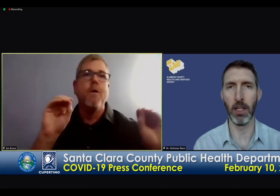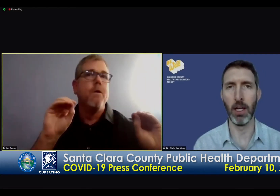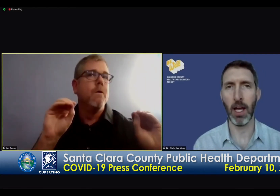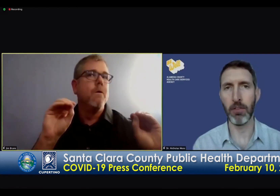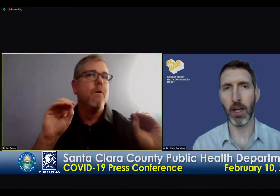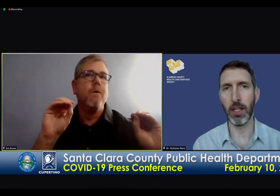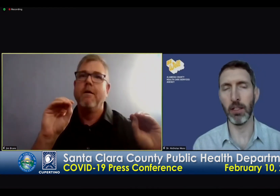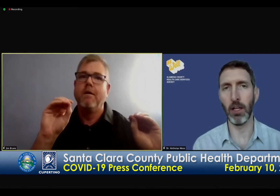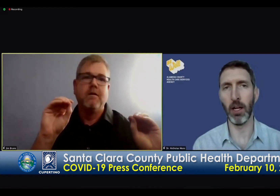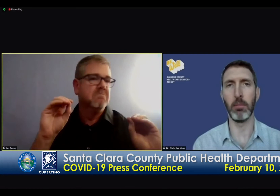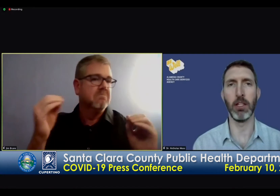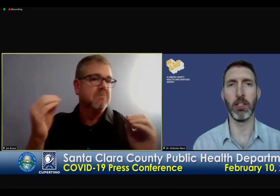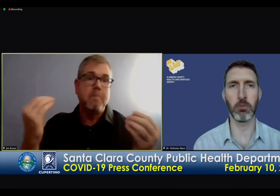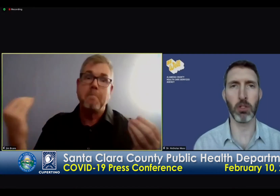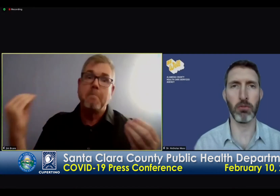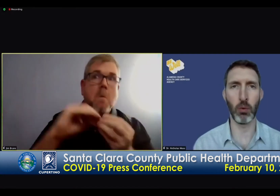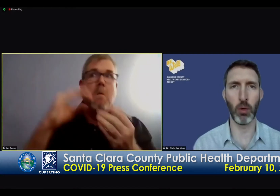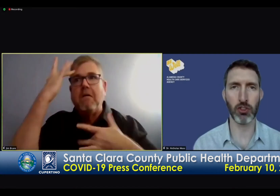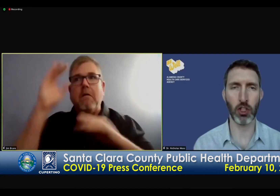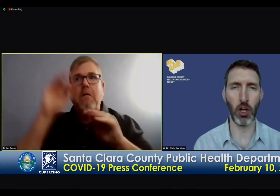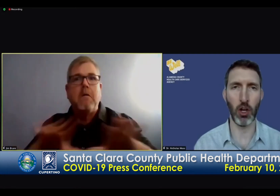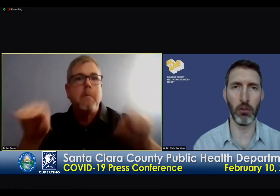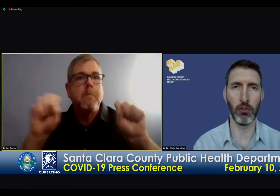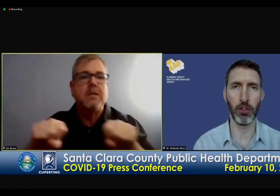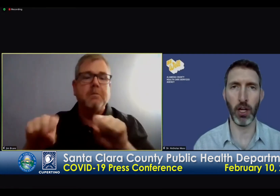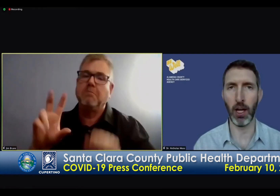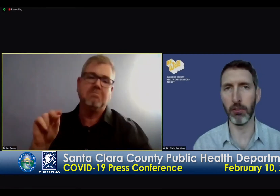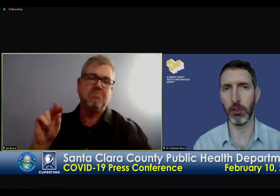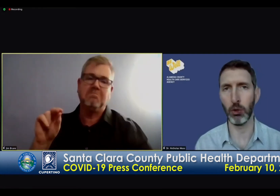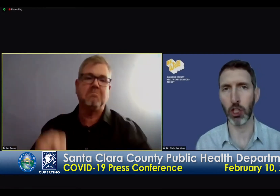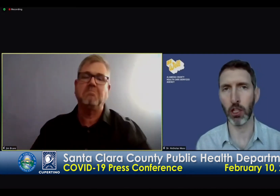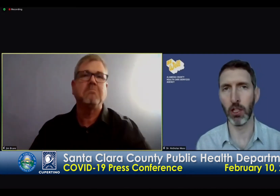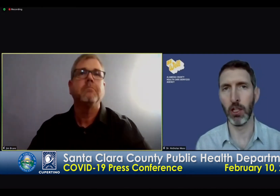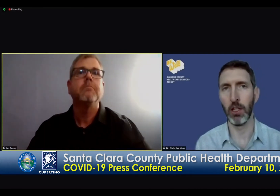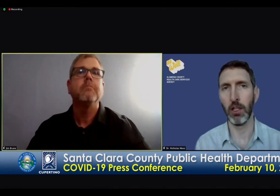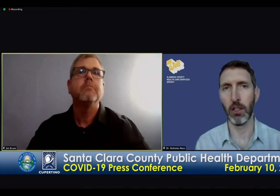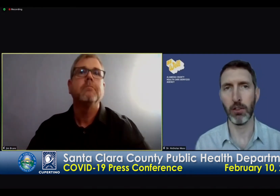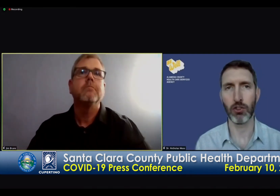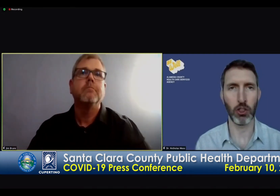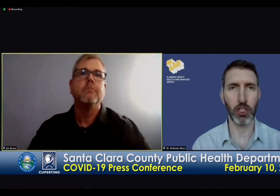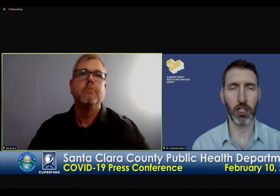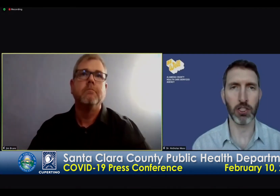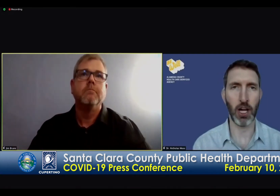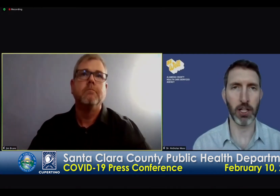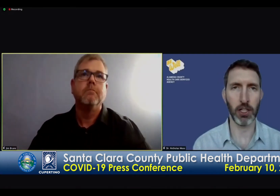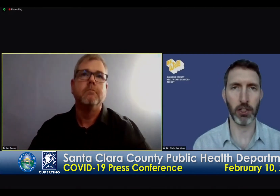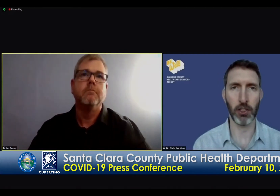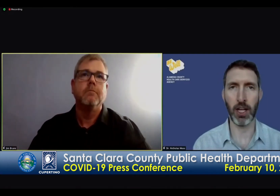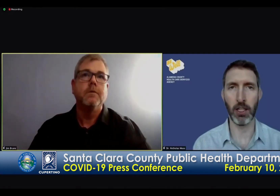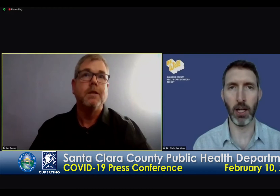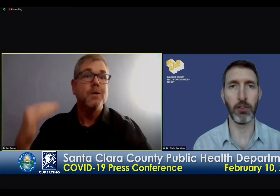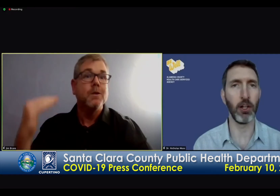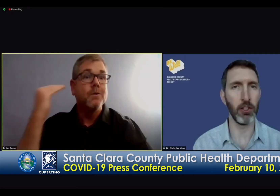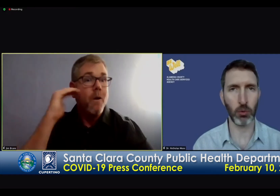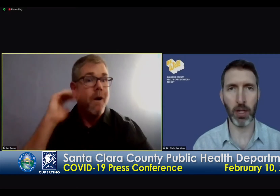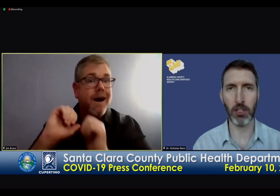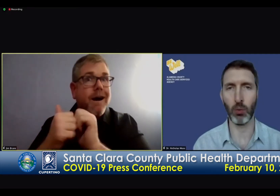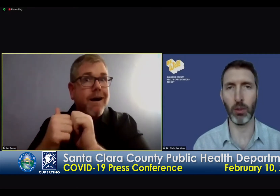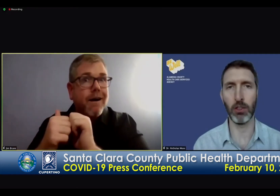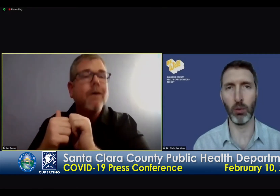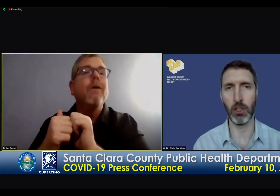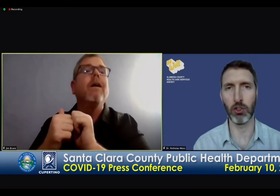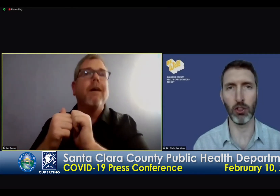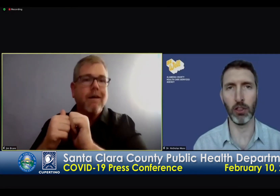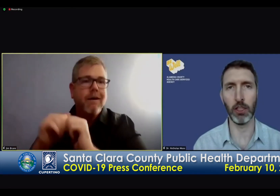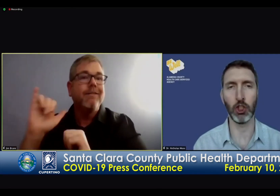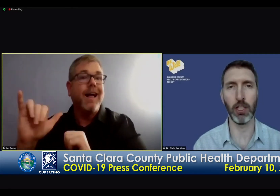judgment. And then in terms of the risk of future surges, I think that there is a risk.